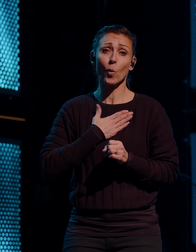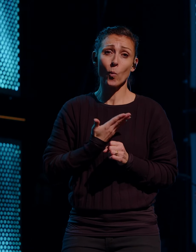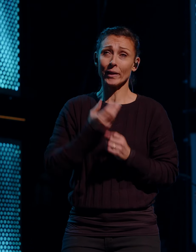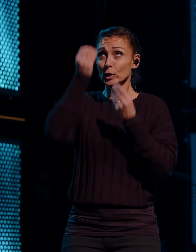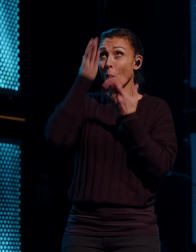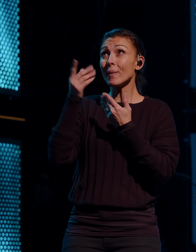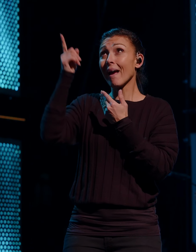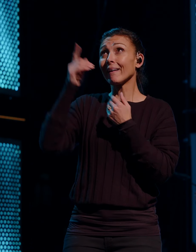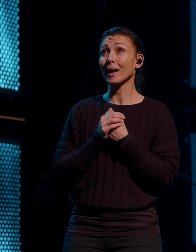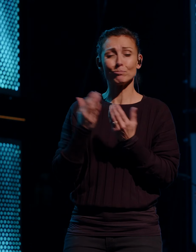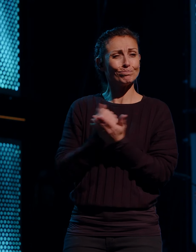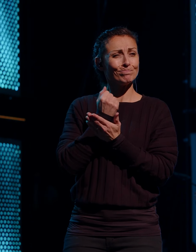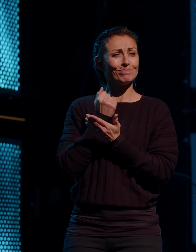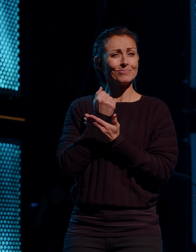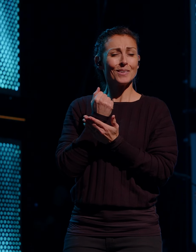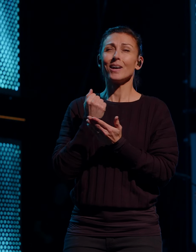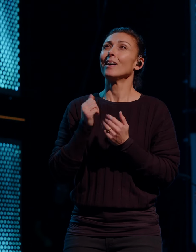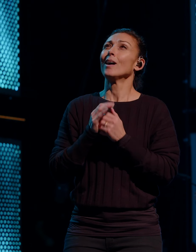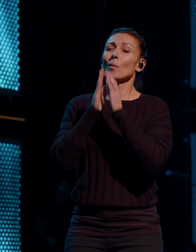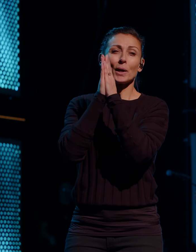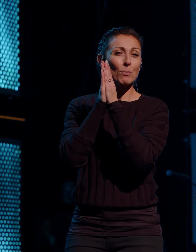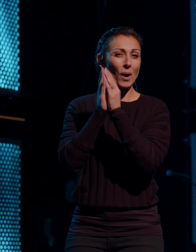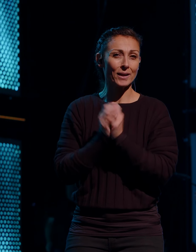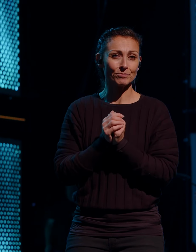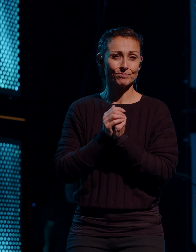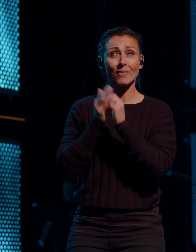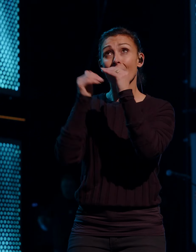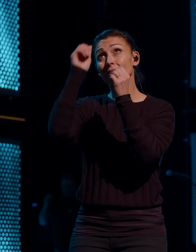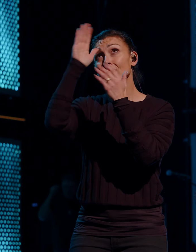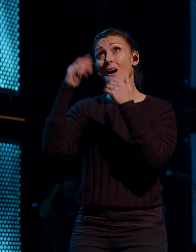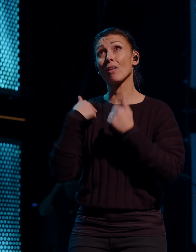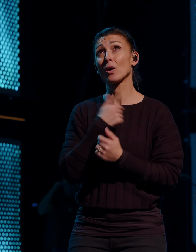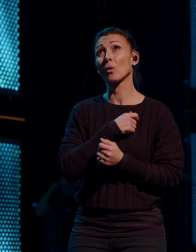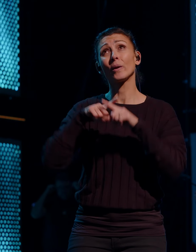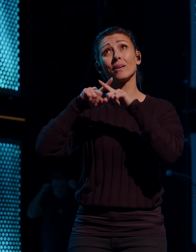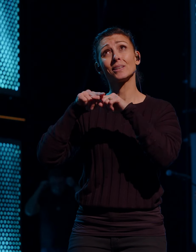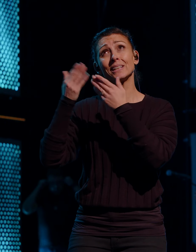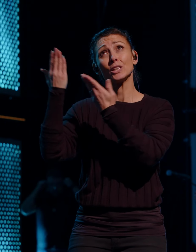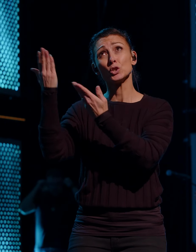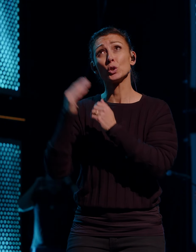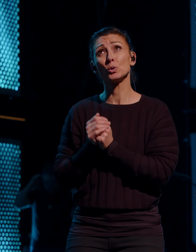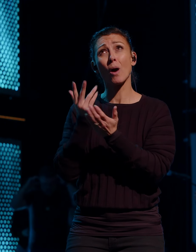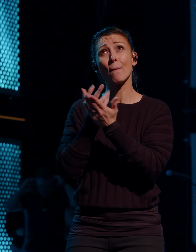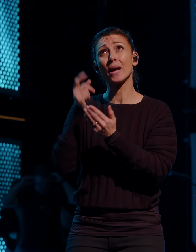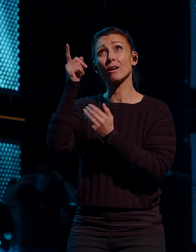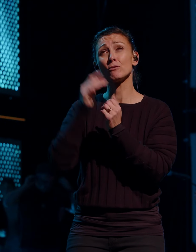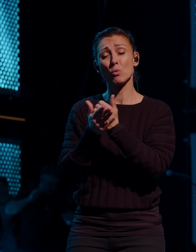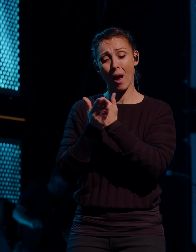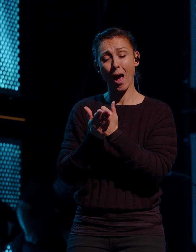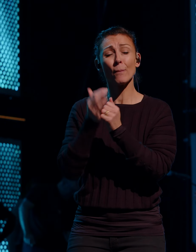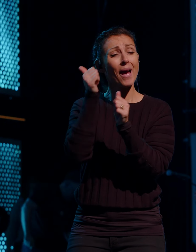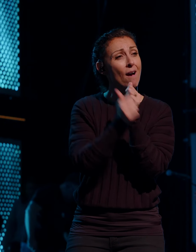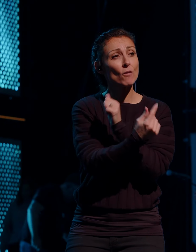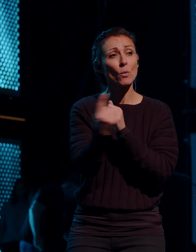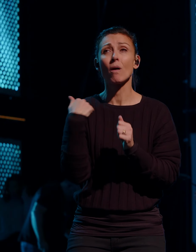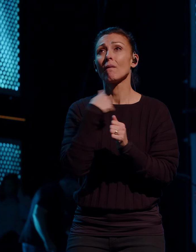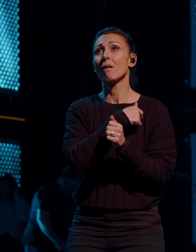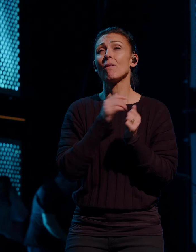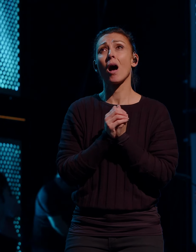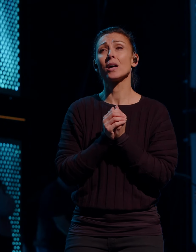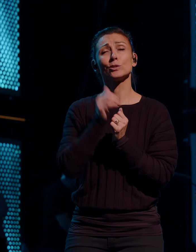pray. Father, we need you, and I do. I beg you for myself and for every person here, help us to walk worthy of the gospel of Jesus